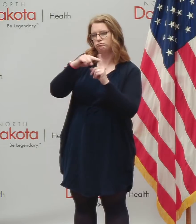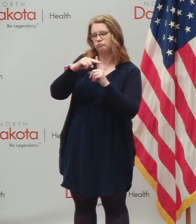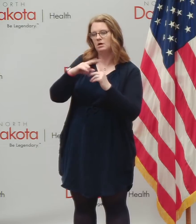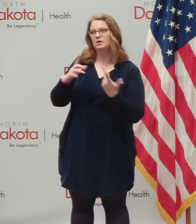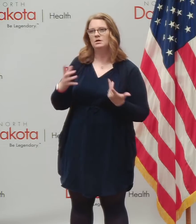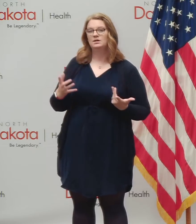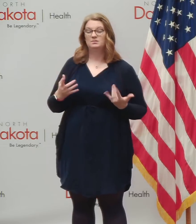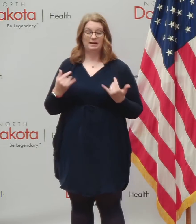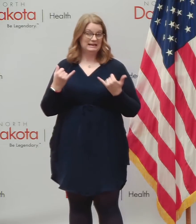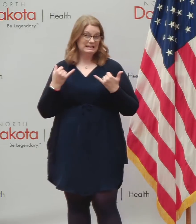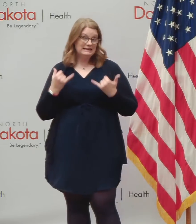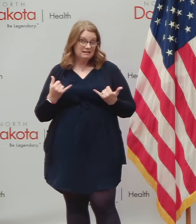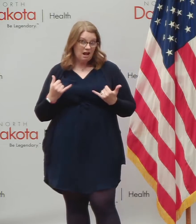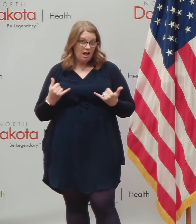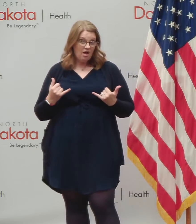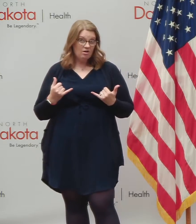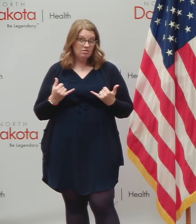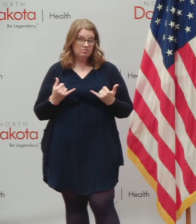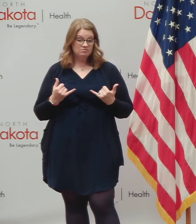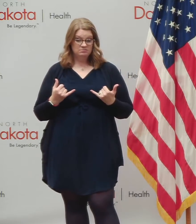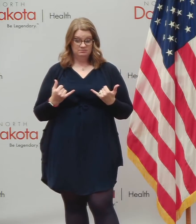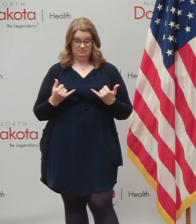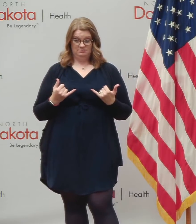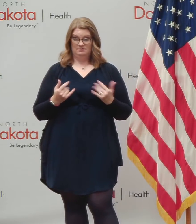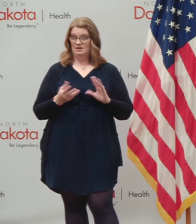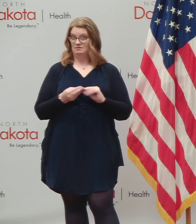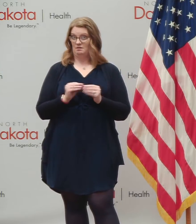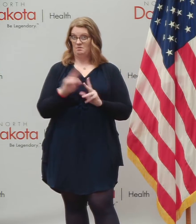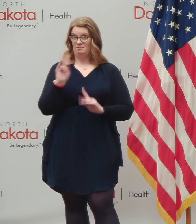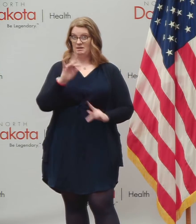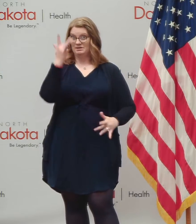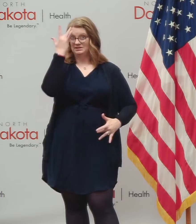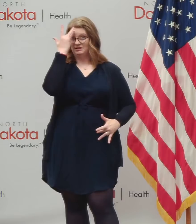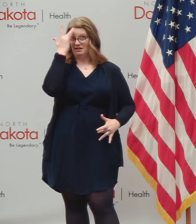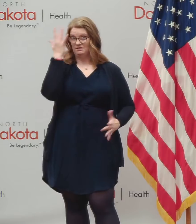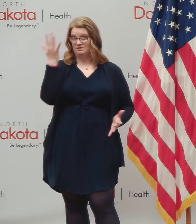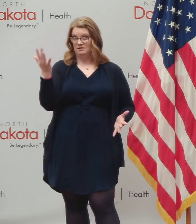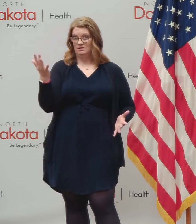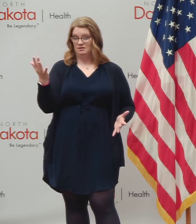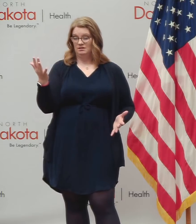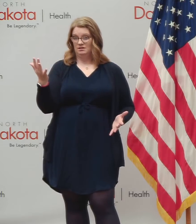of cases that we're seeing right now, I think this is not a time for us to